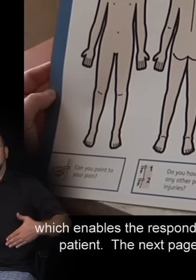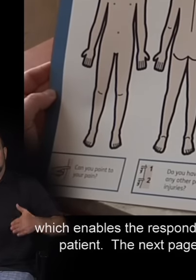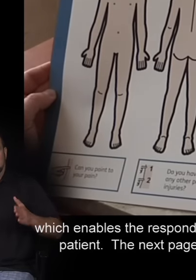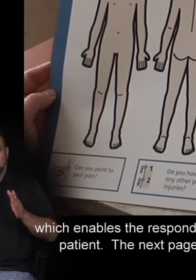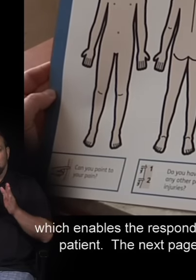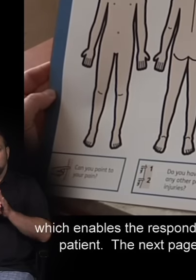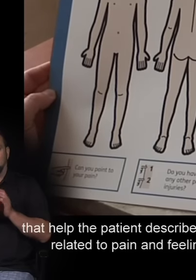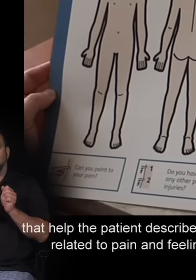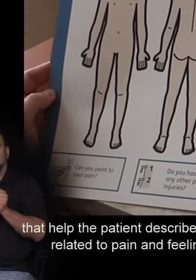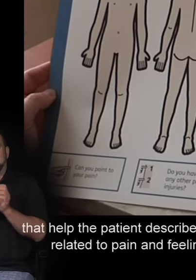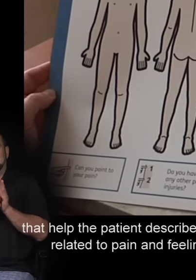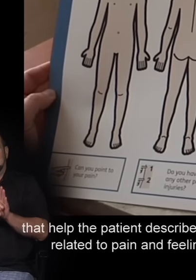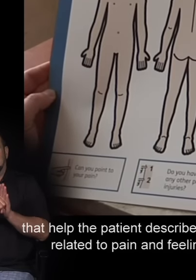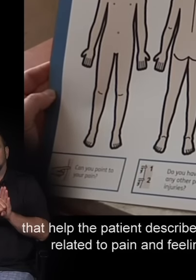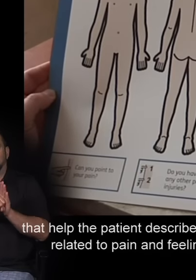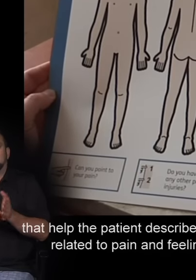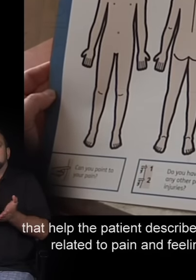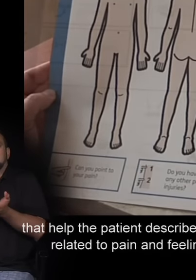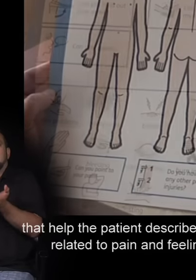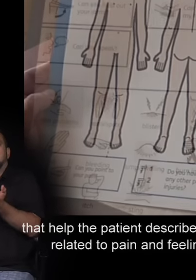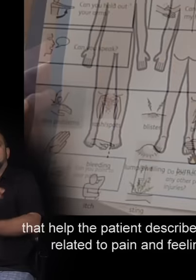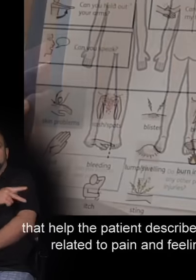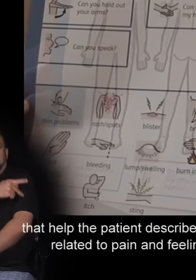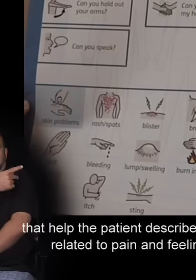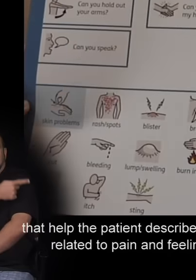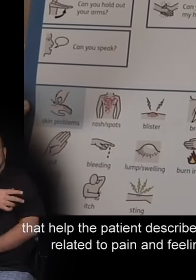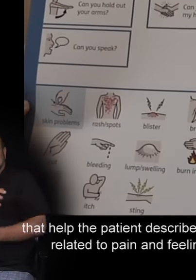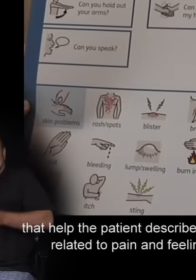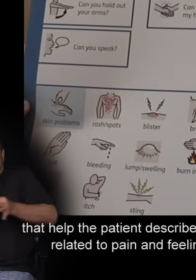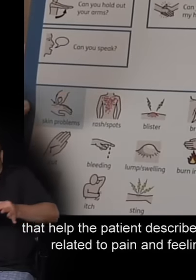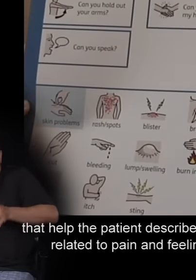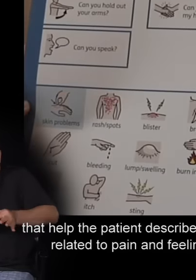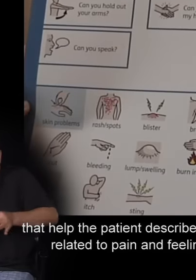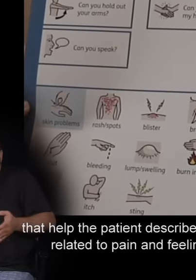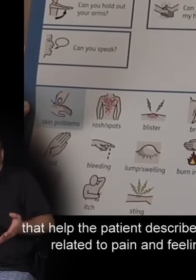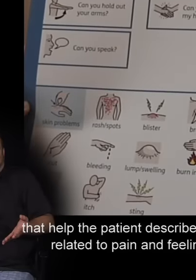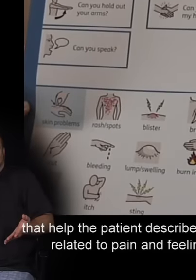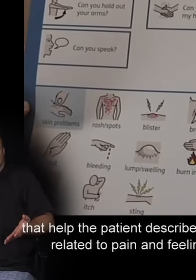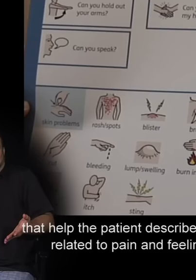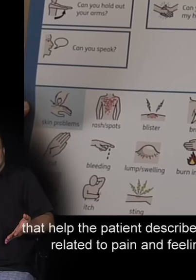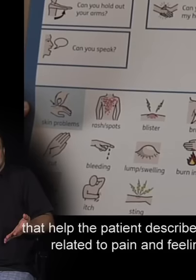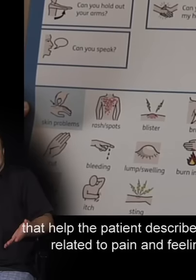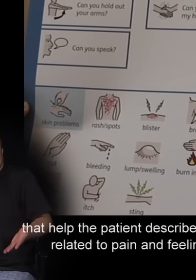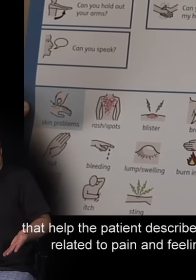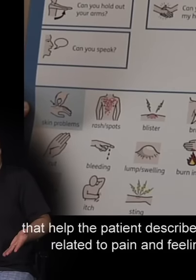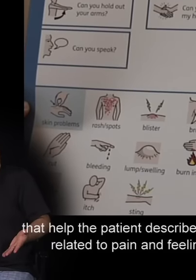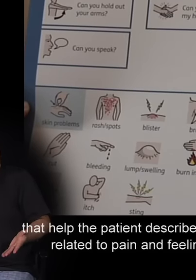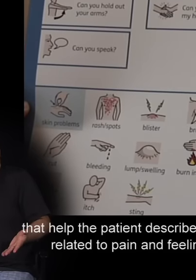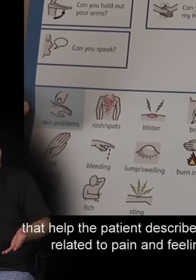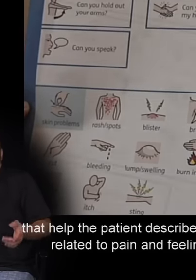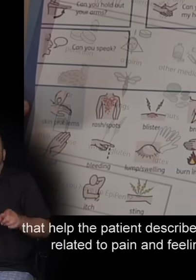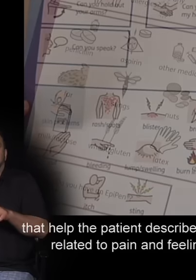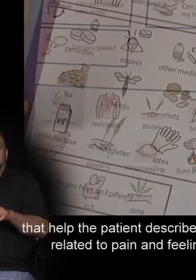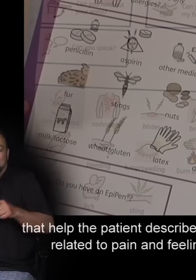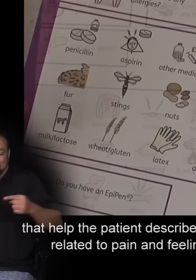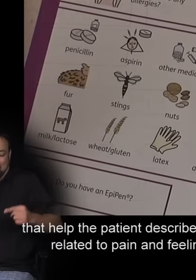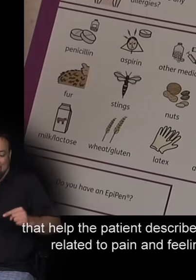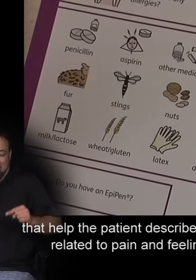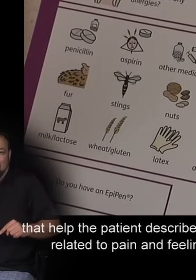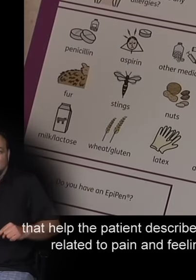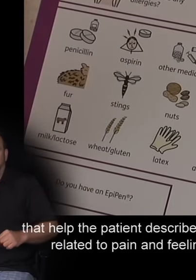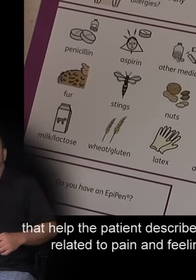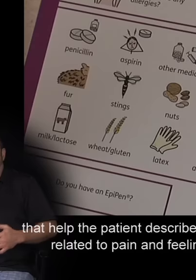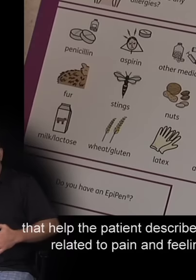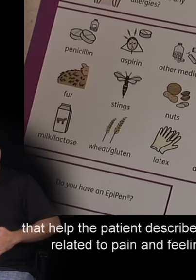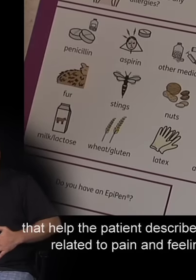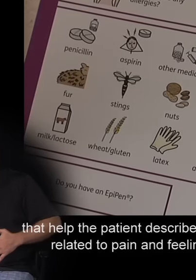diagram along with symbols that help the patient describe the symptoms they are experiencing, such as those related to pain and feeling ill. The next